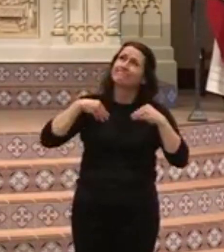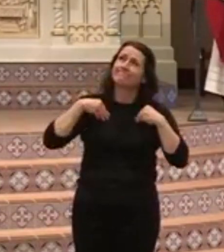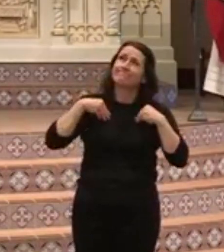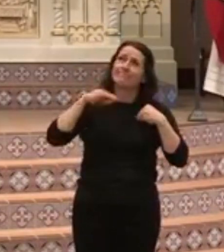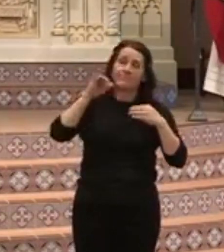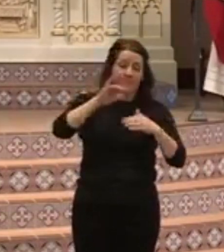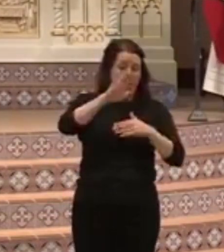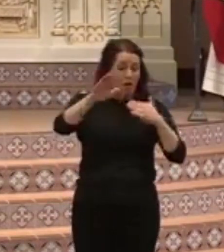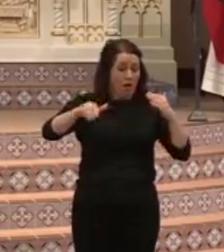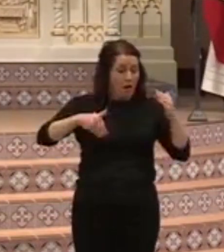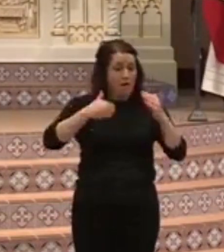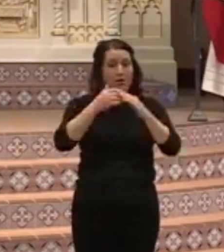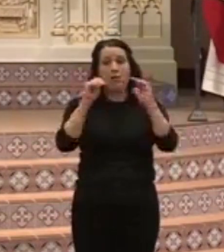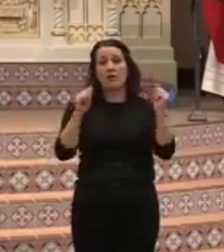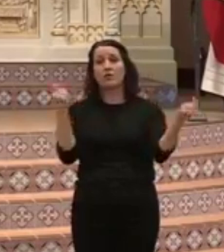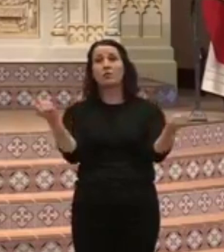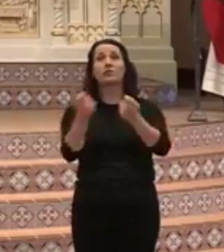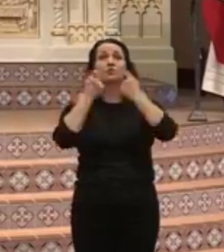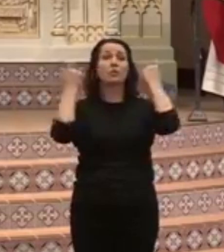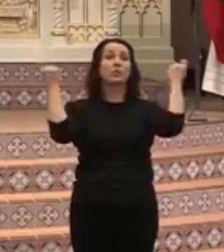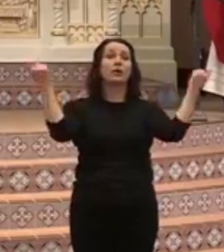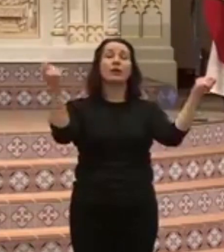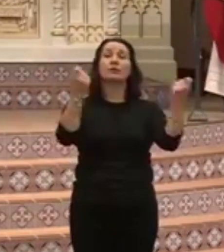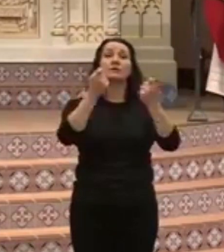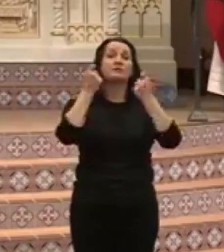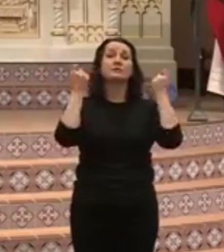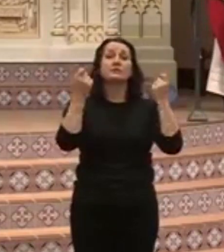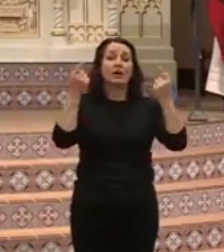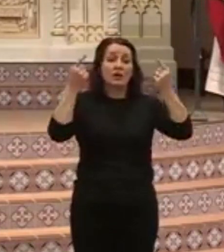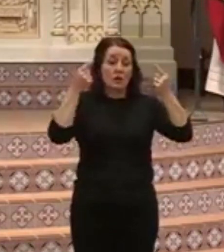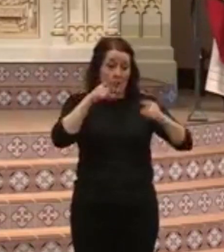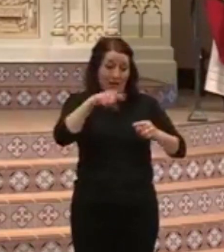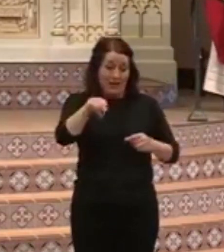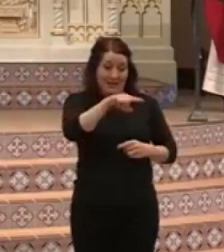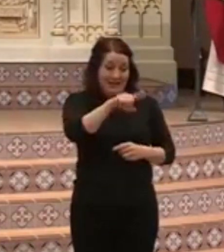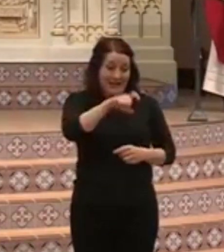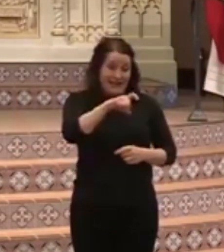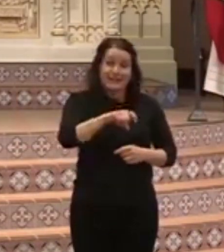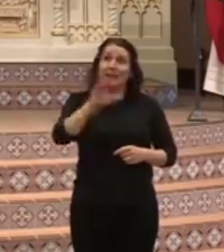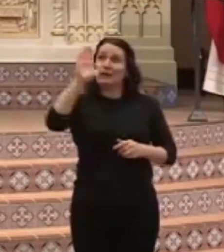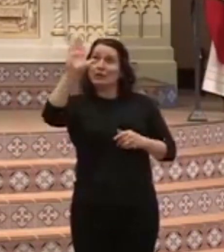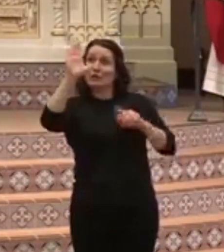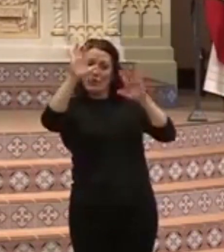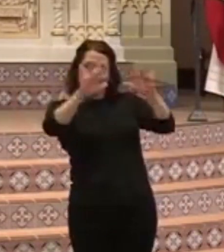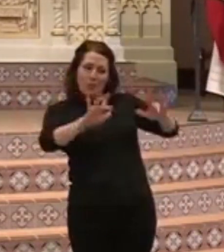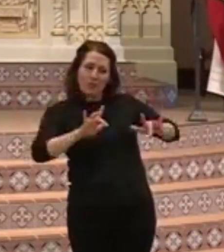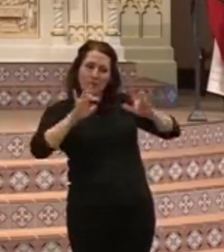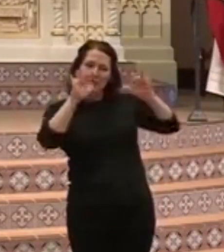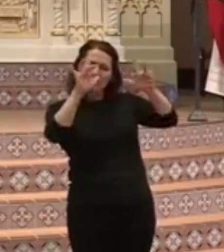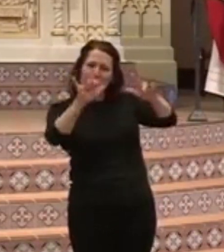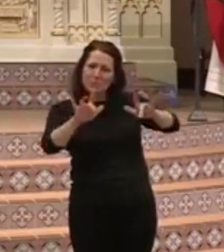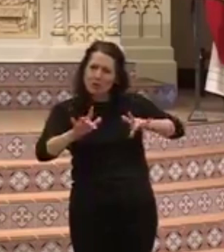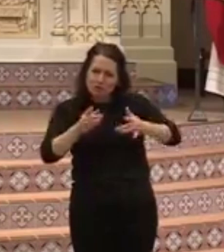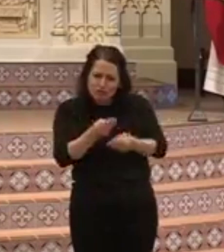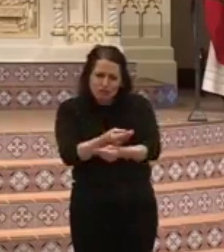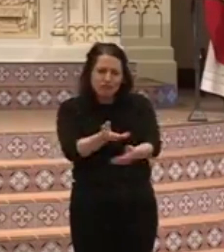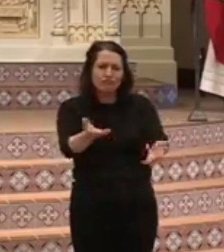may rejoice, because in their hour of need your mercy was at